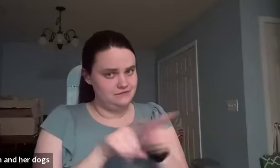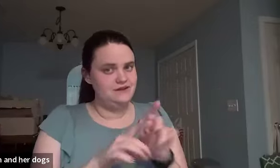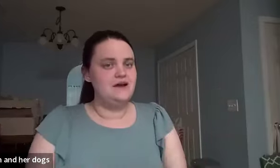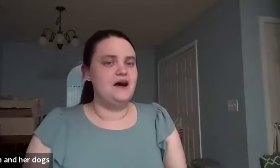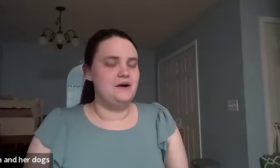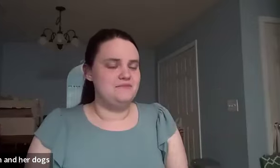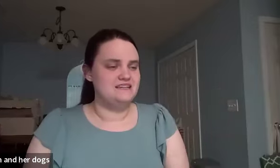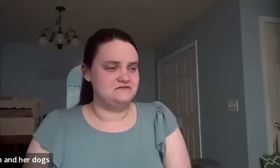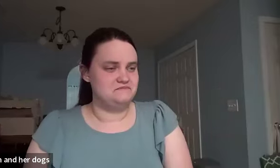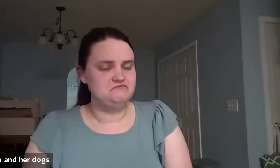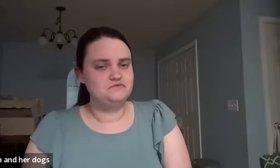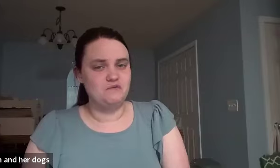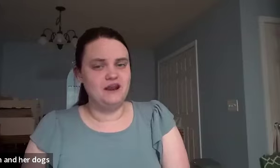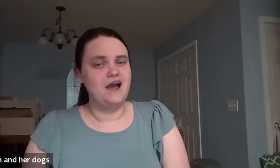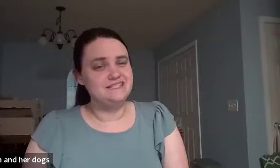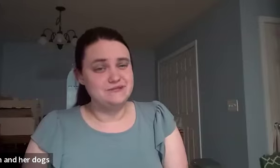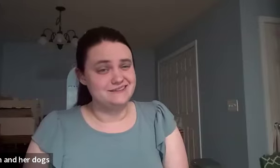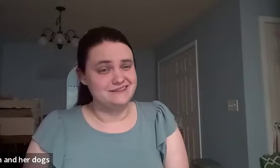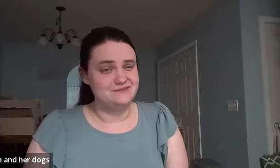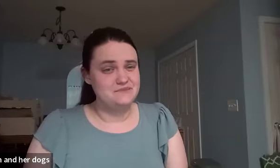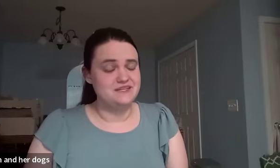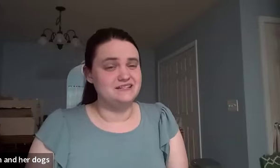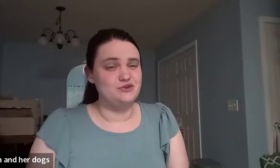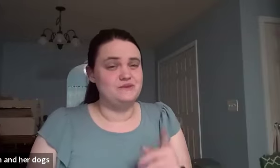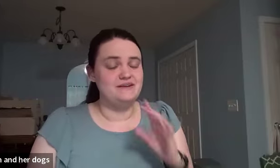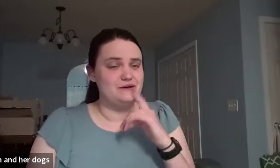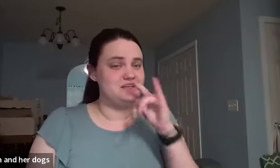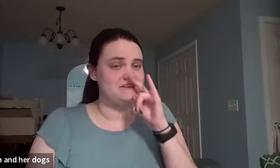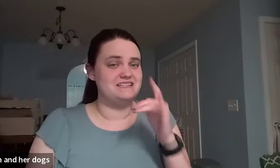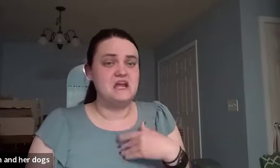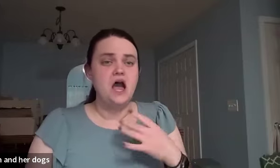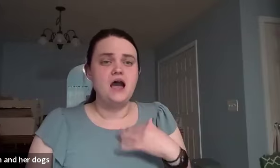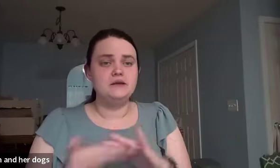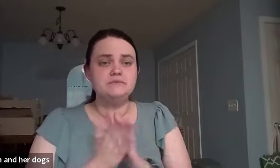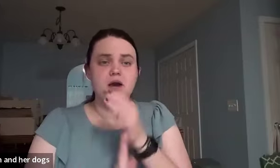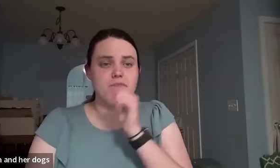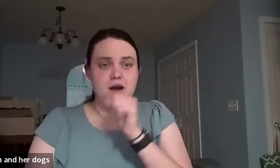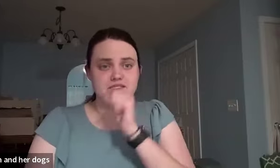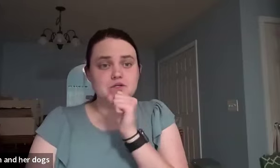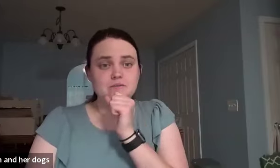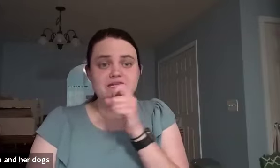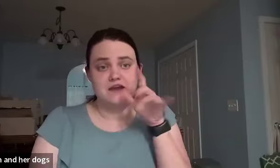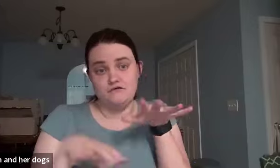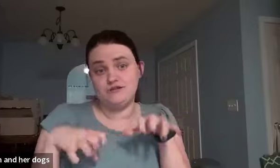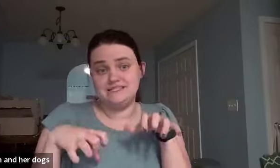well. That is a fun one. I like to be silly sometimes, and I will tell the kids like I'm going to become a popsicle because of how freezing